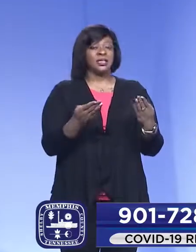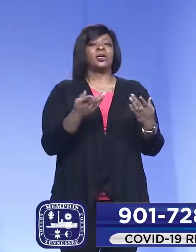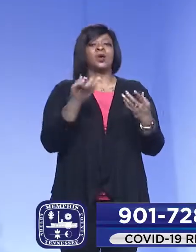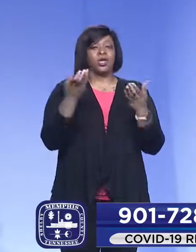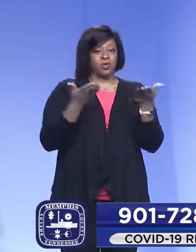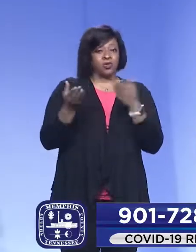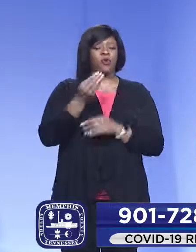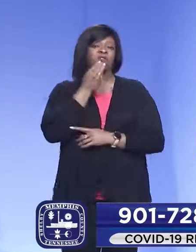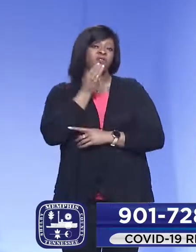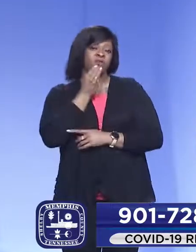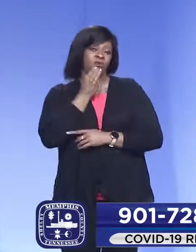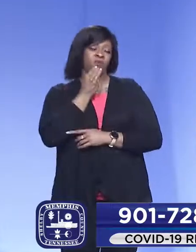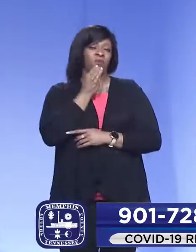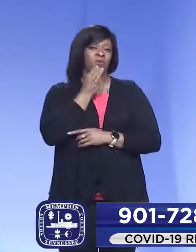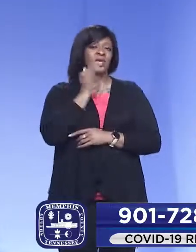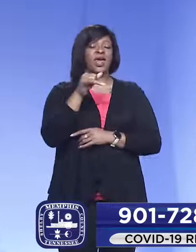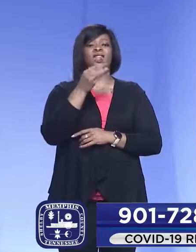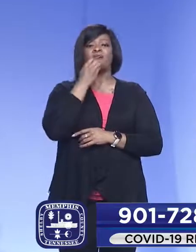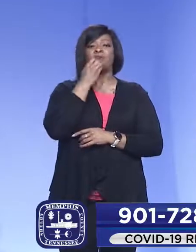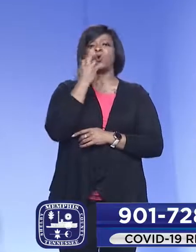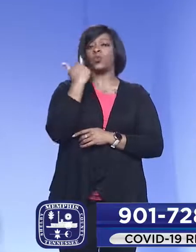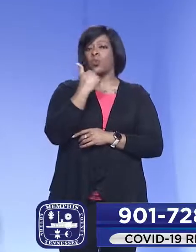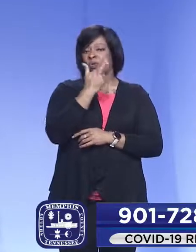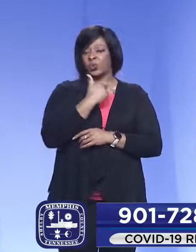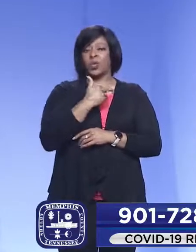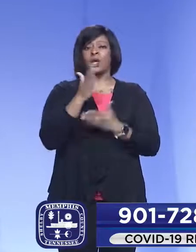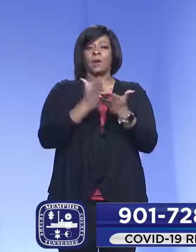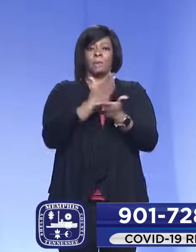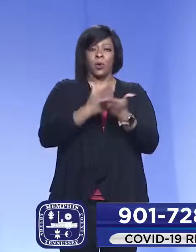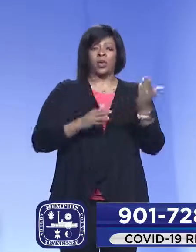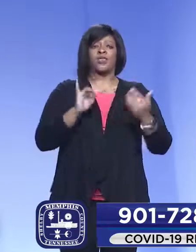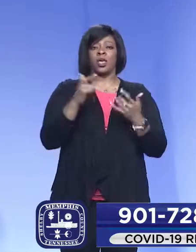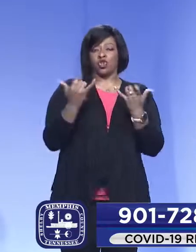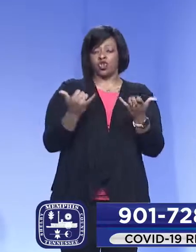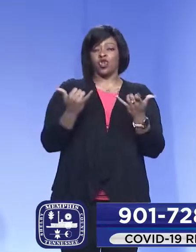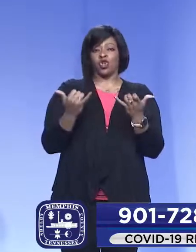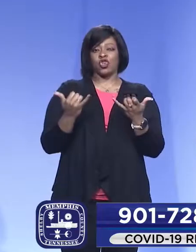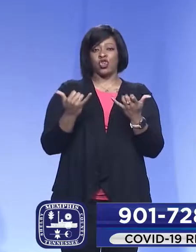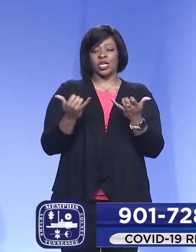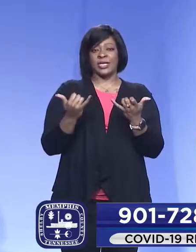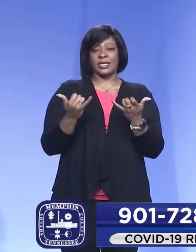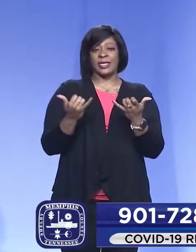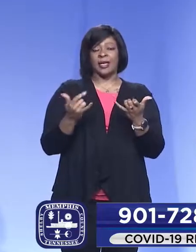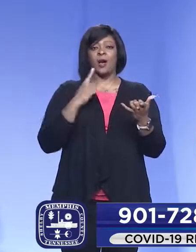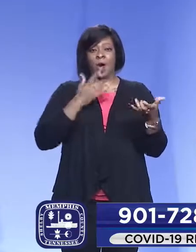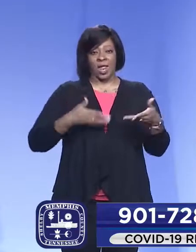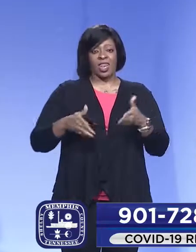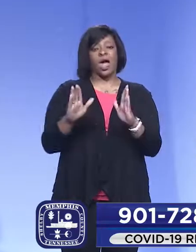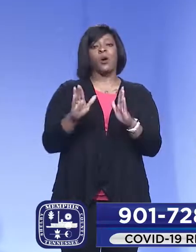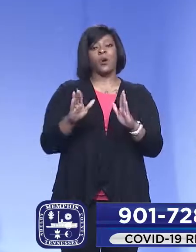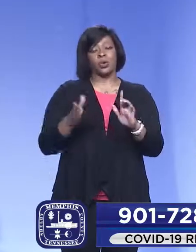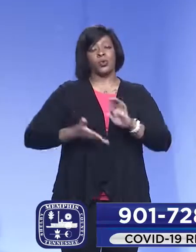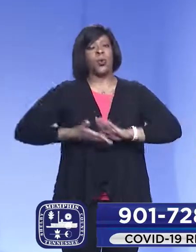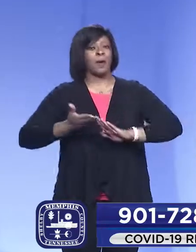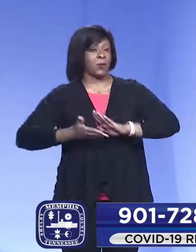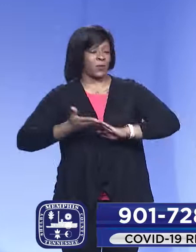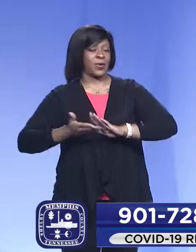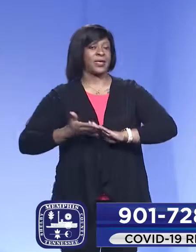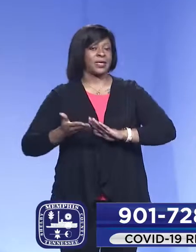food. And it's the food or restaurant component that currently we are allowed to